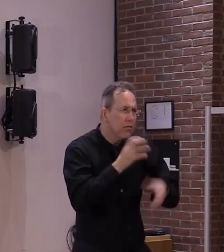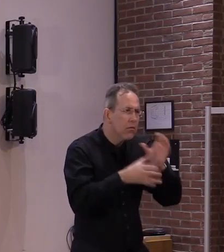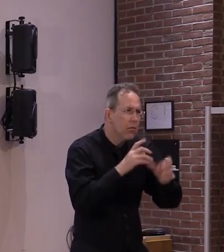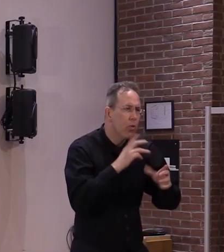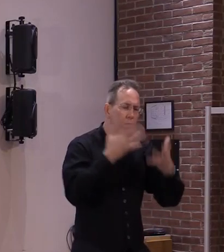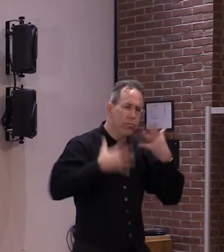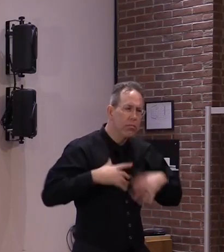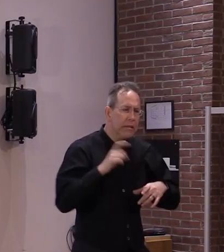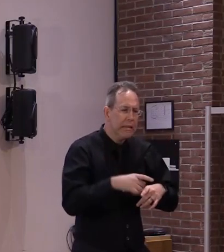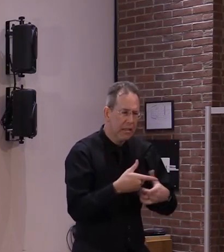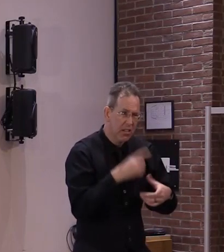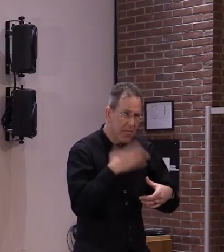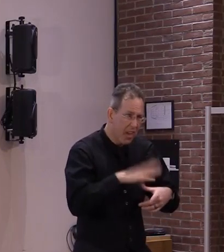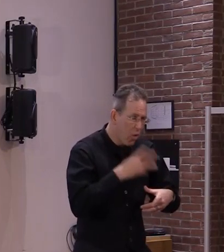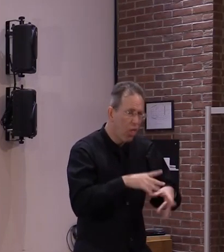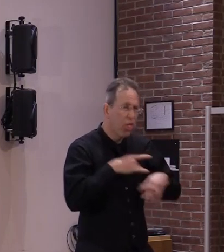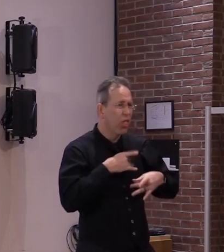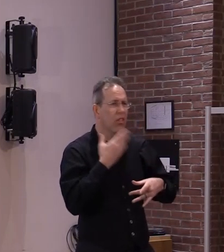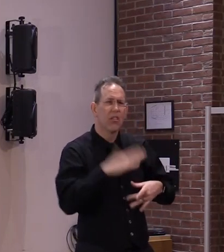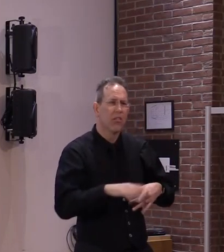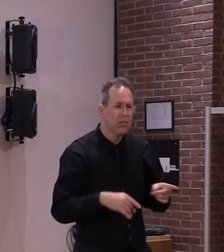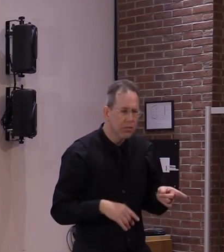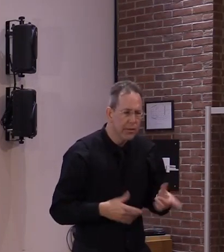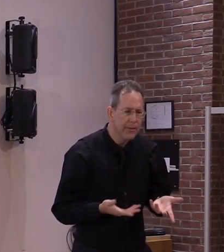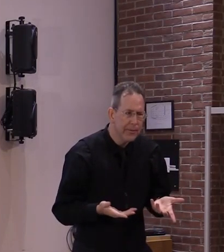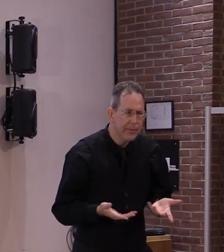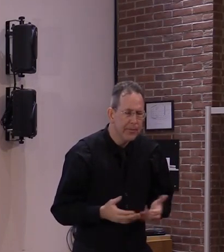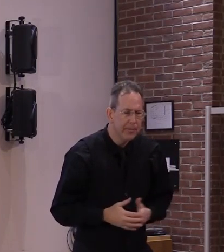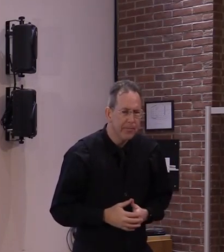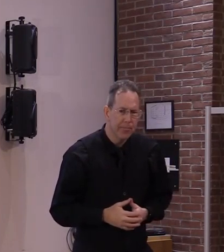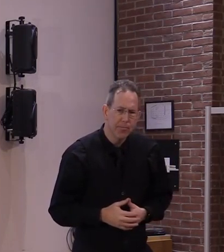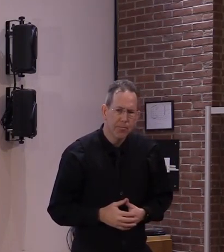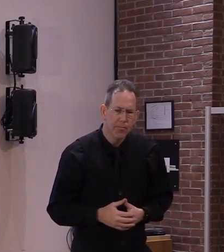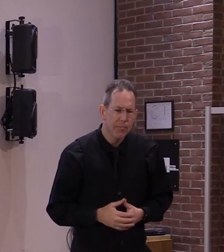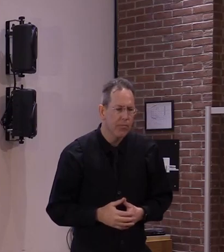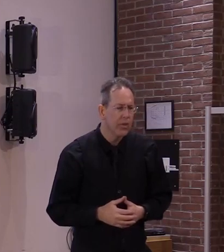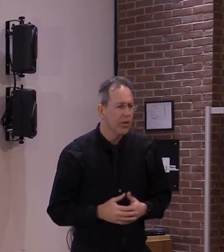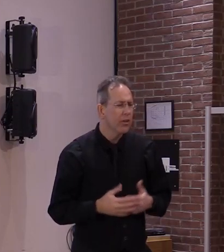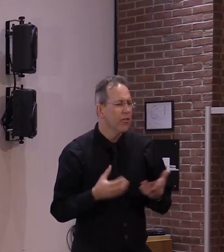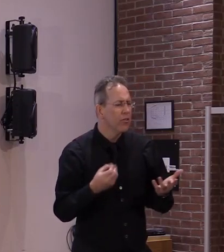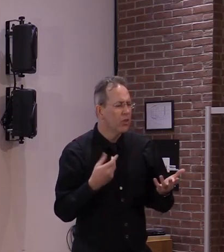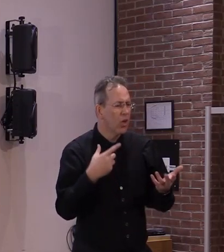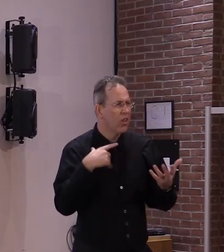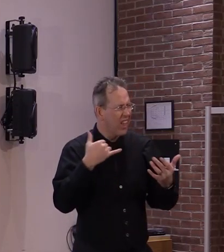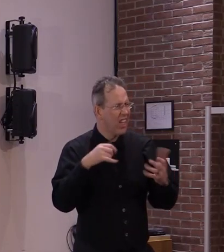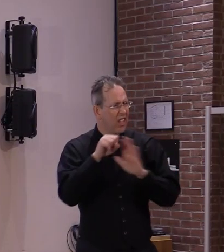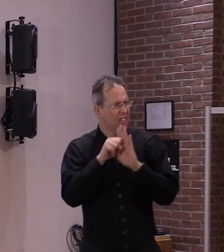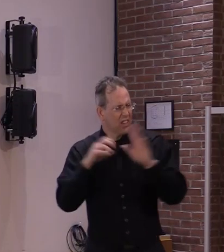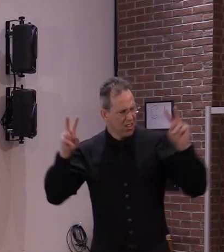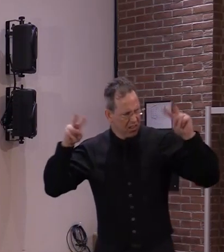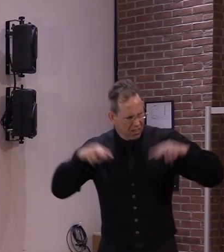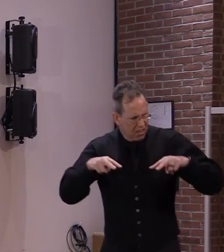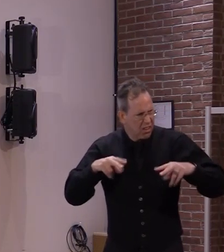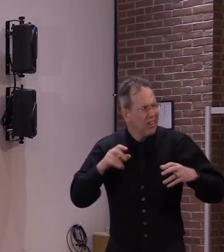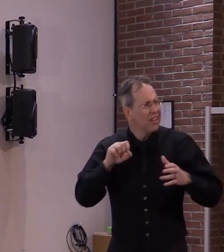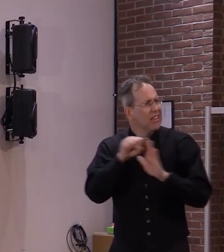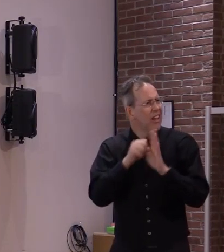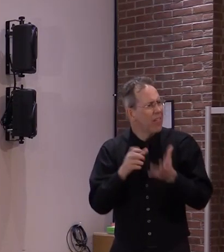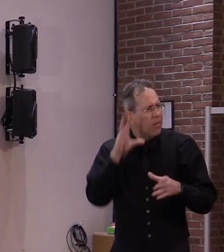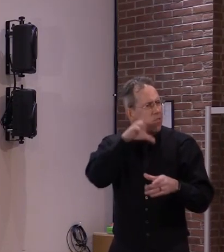critical facility in our community not being provided more dedicated support from the state? Yeah, I'll thank you for the question. I'll